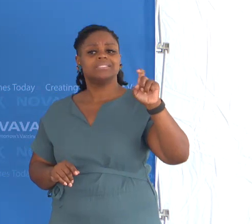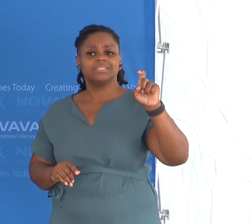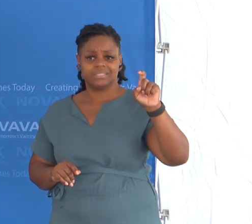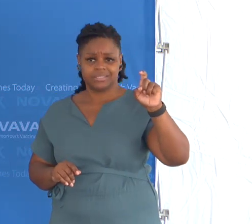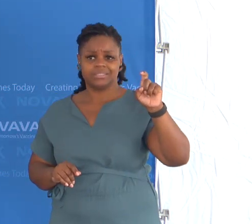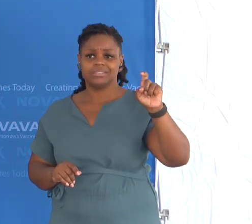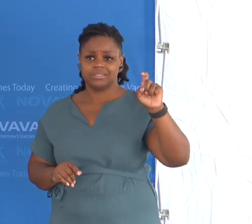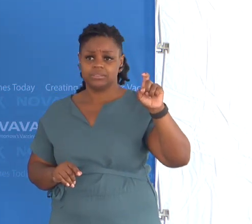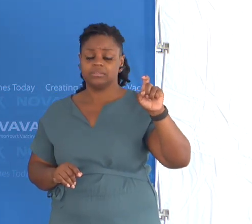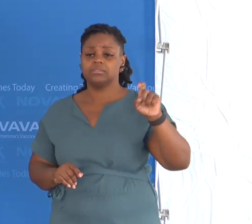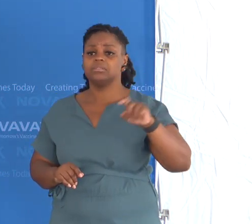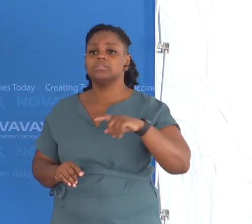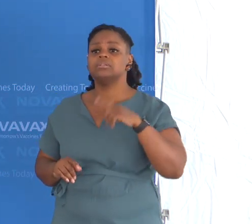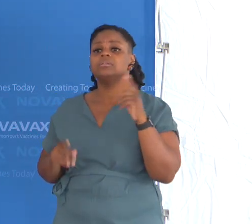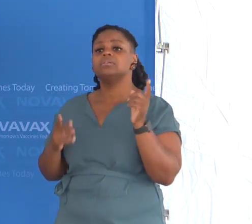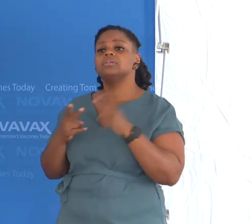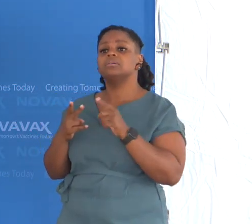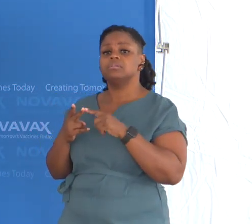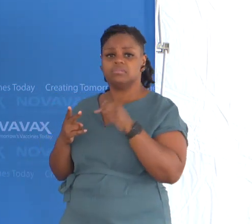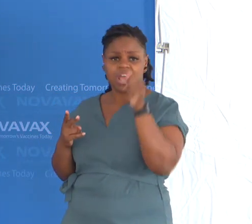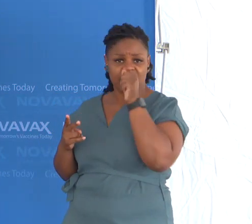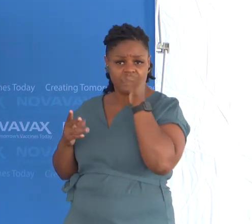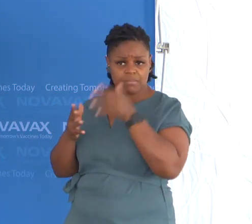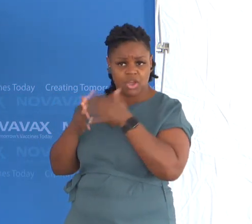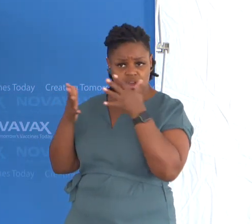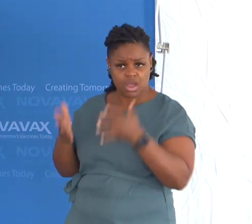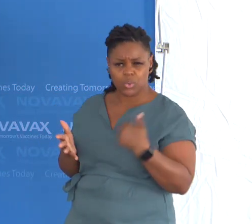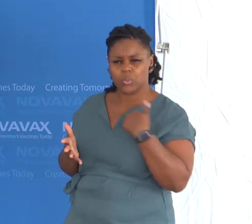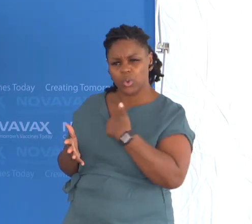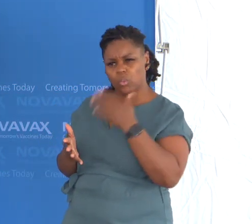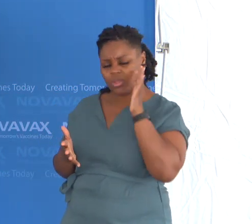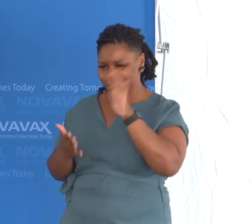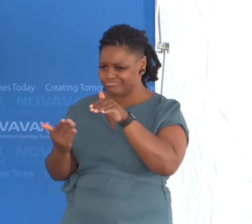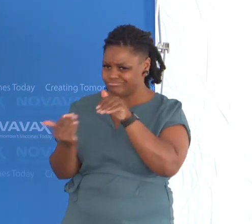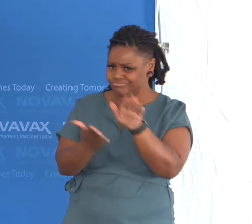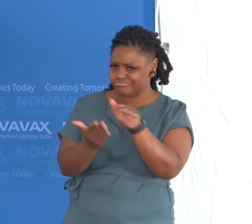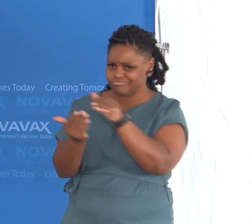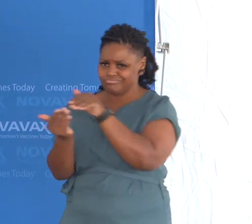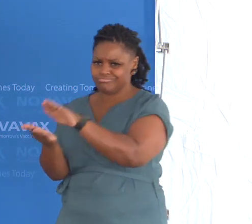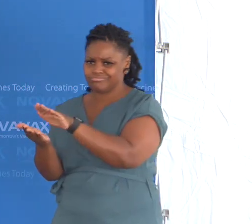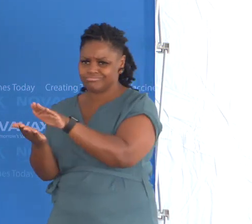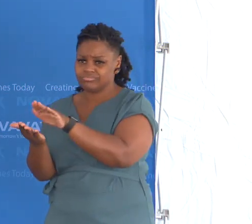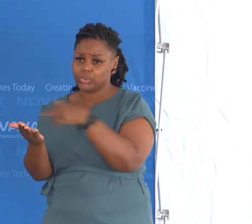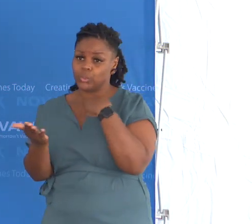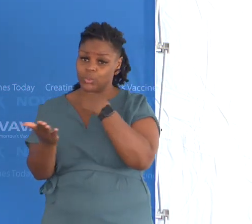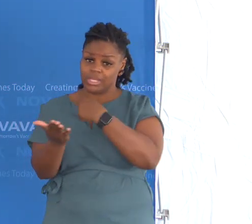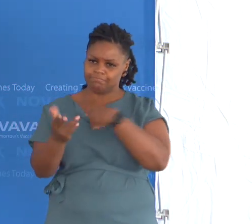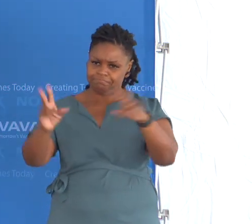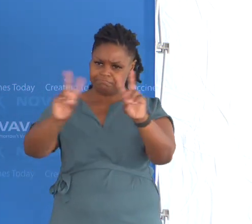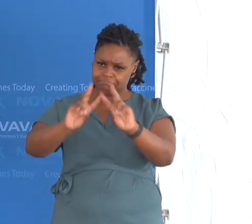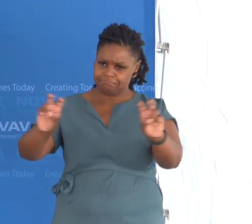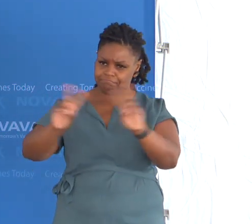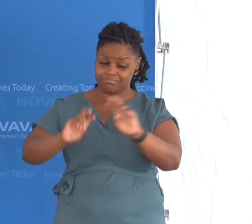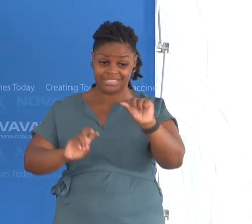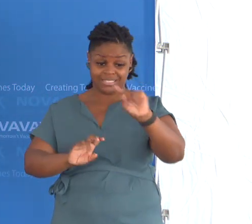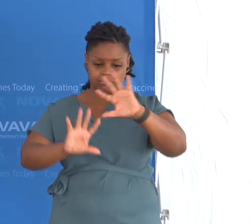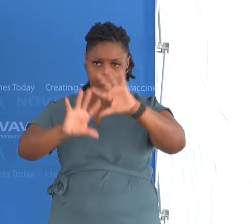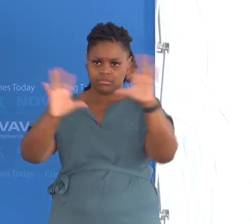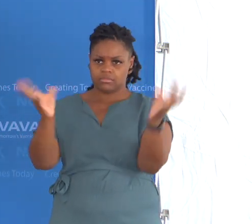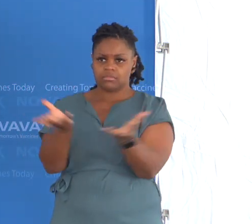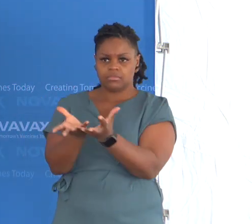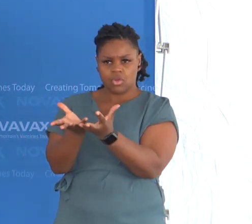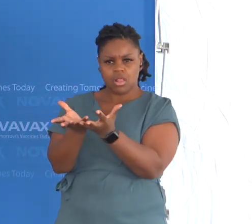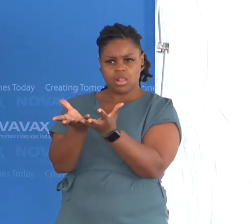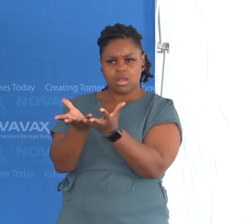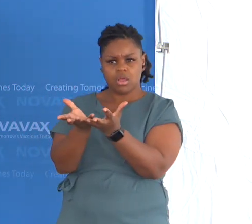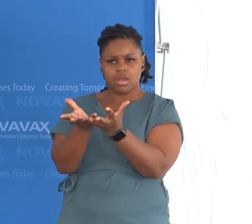liberal. So we will do that. When you analyze the data, you do the whole population. And then, at the end of it, you can do